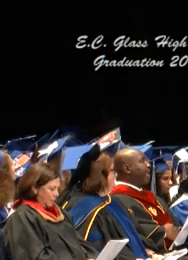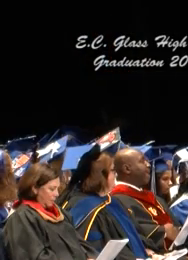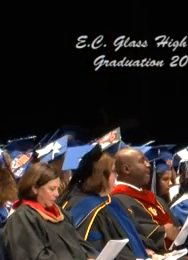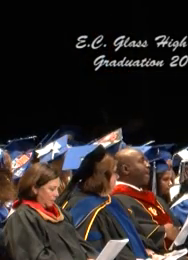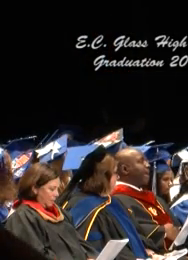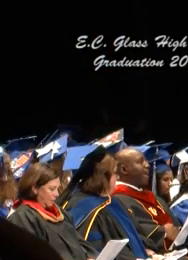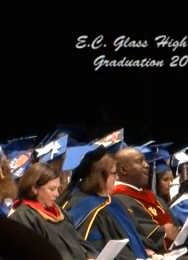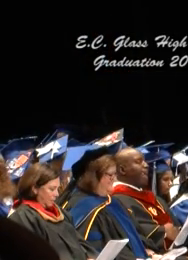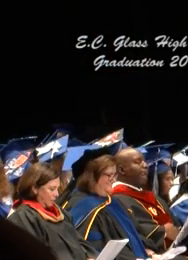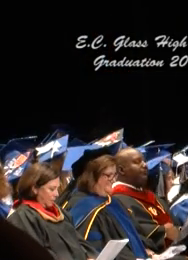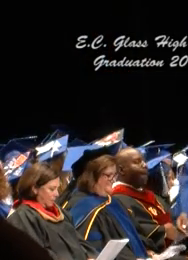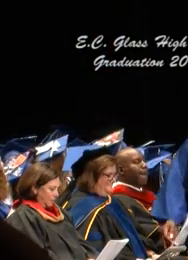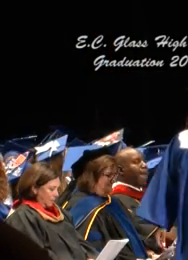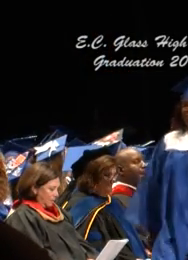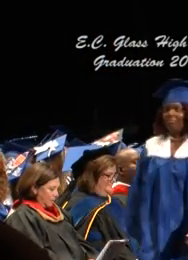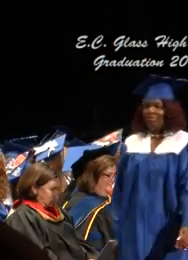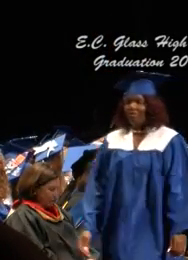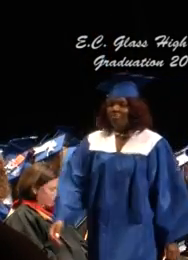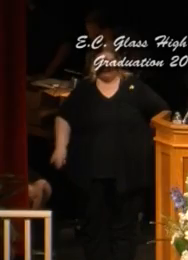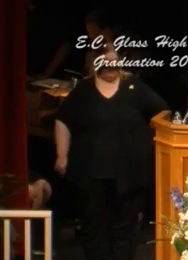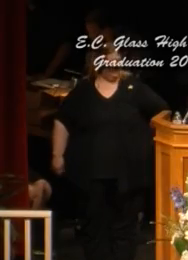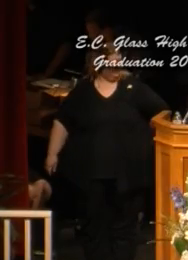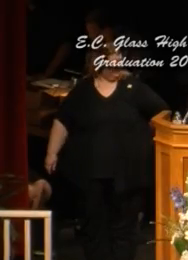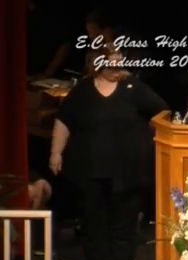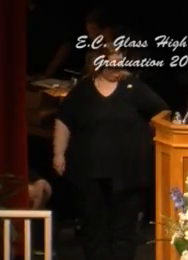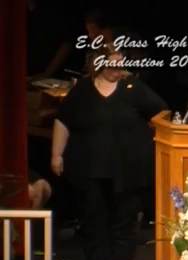Lane Catherine Jerry.